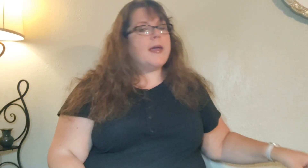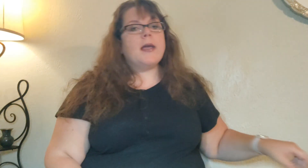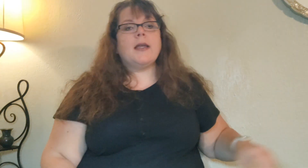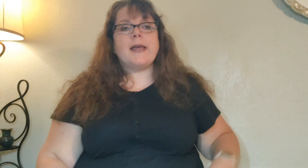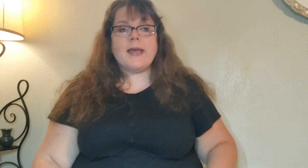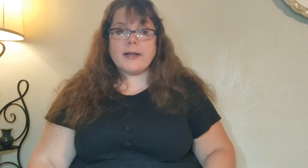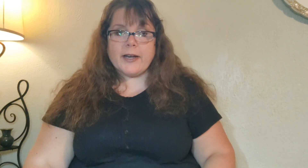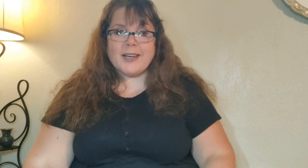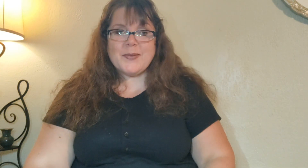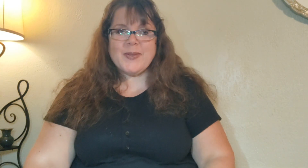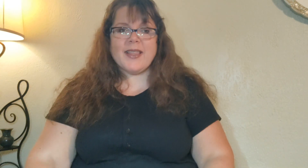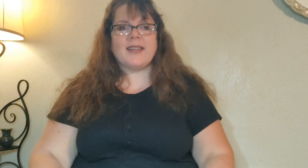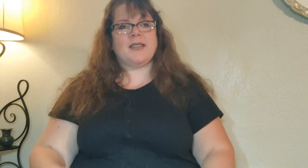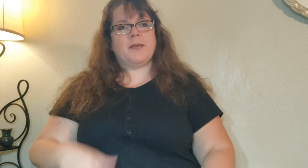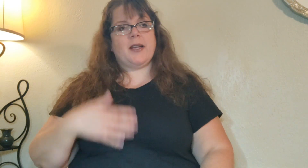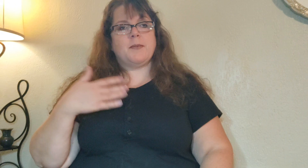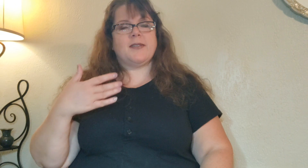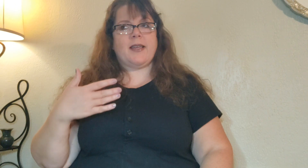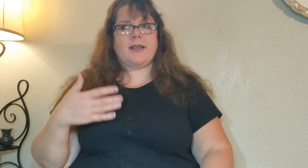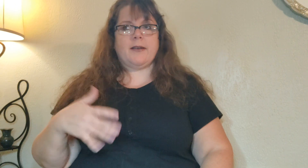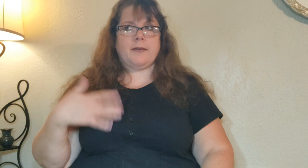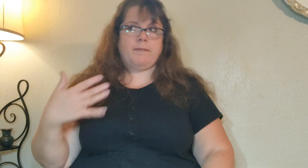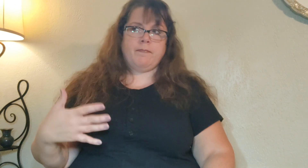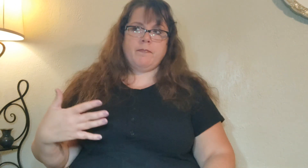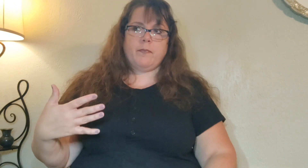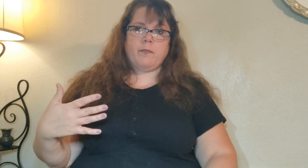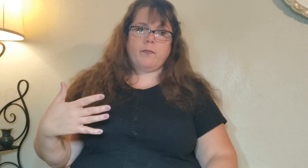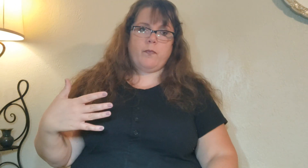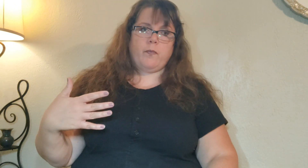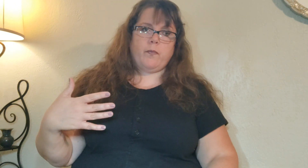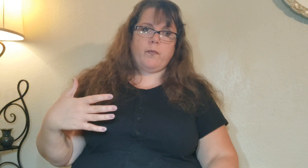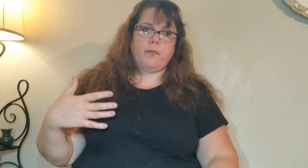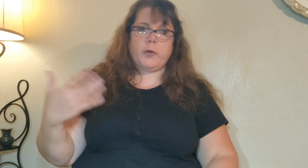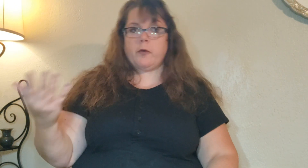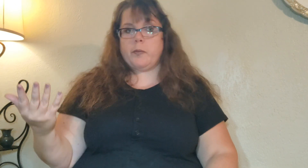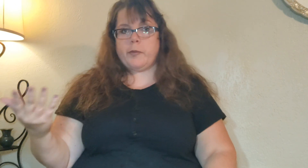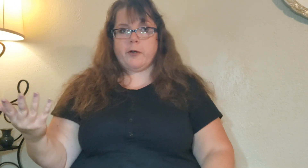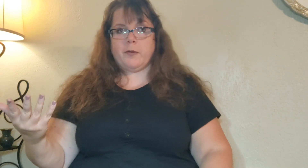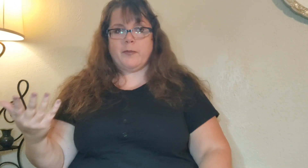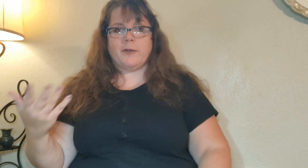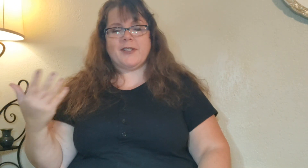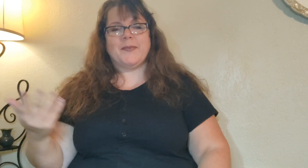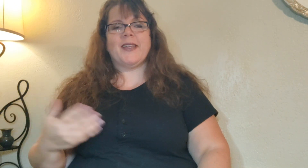And a hiccup, like sometimes it's like a little burp or something.